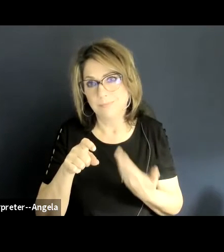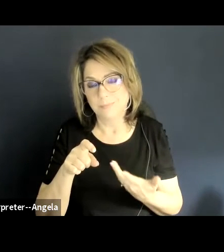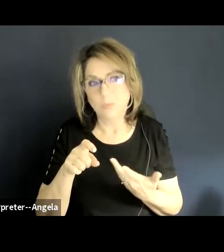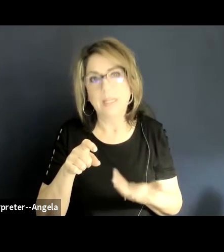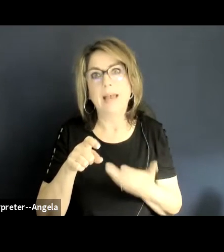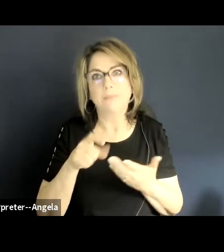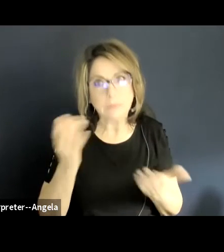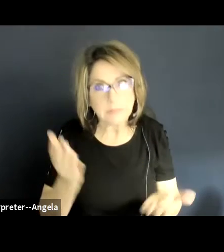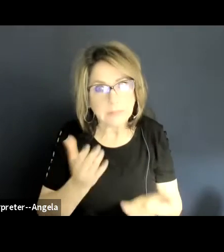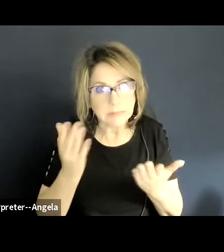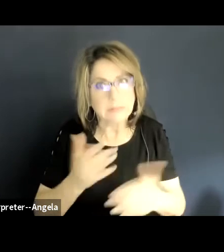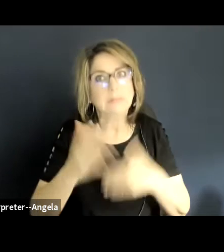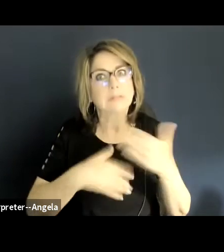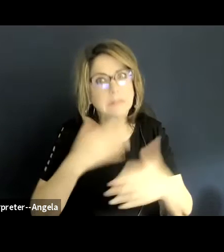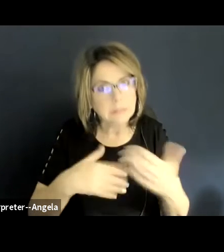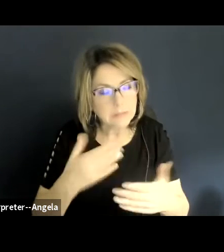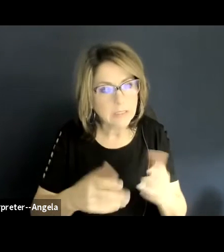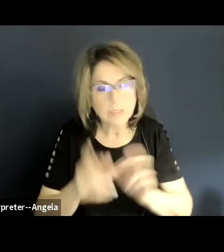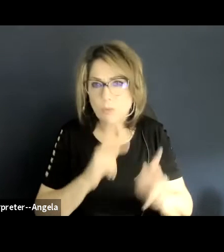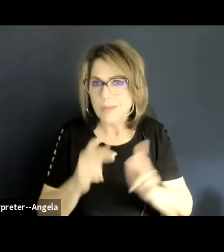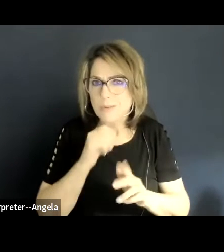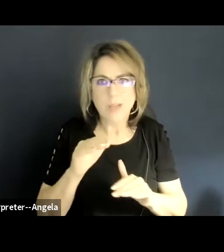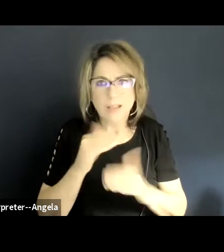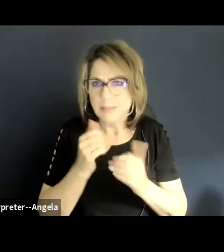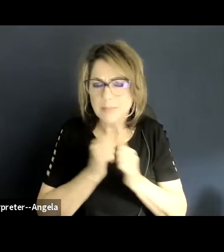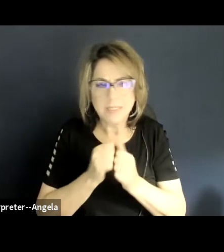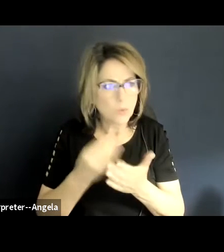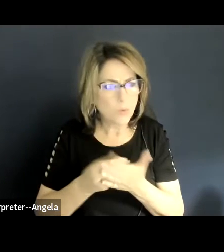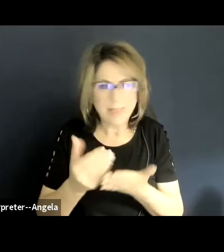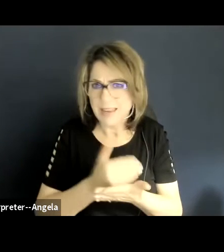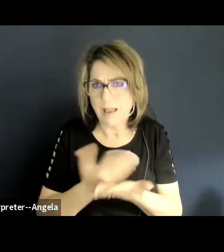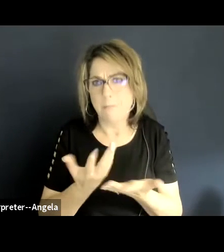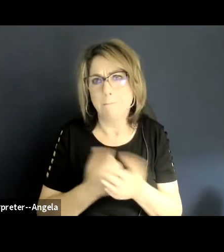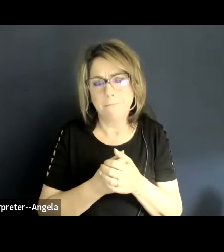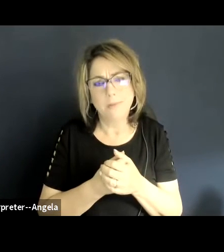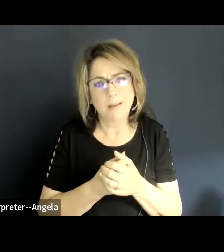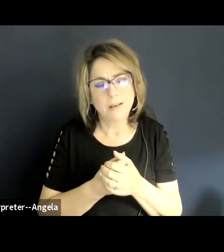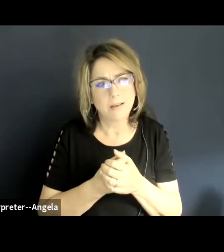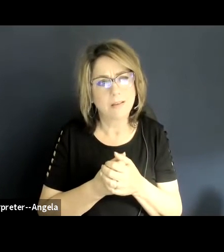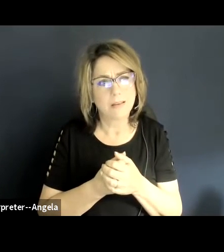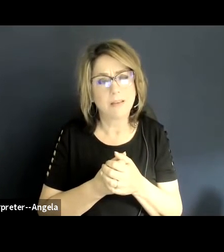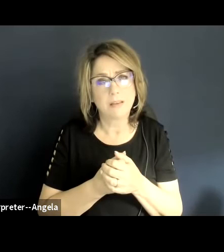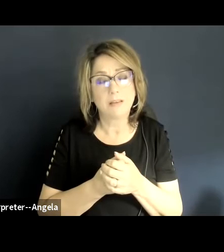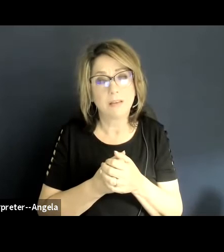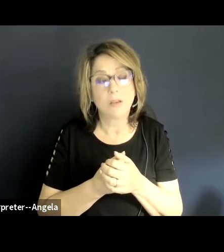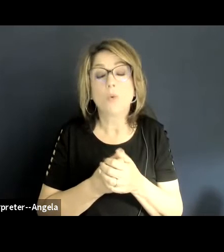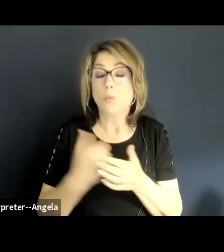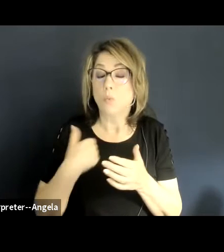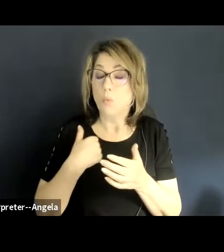moving so that people aren't limited with their income. We do have agreements